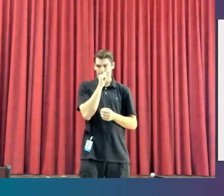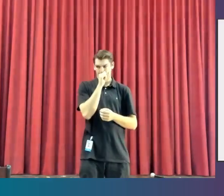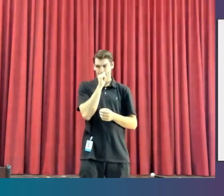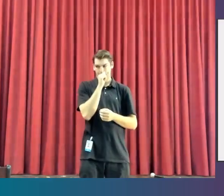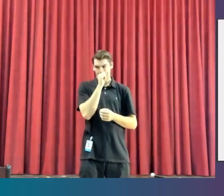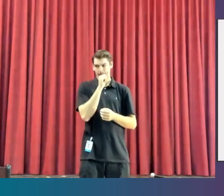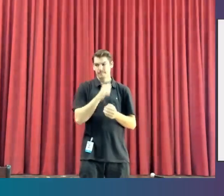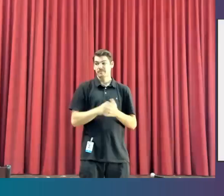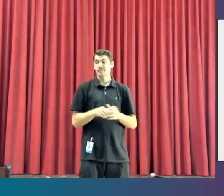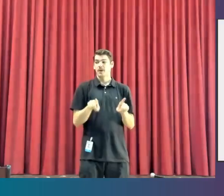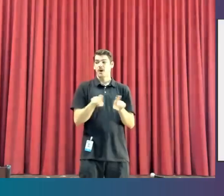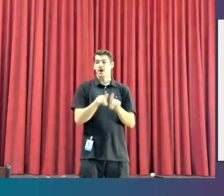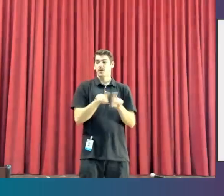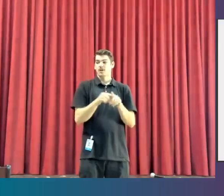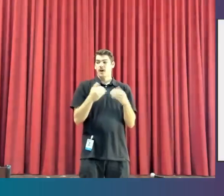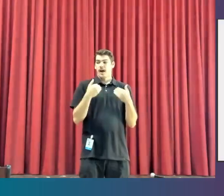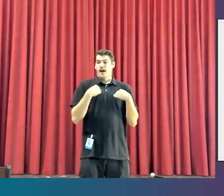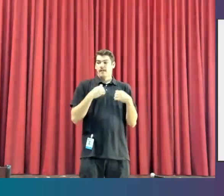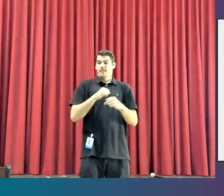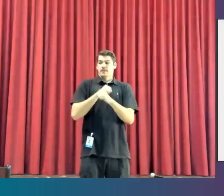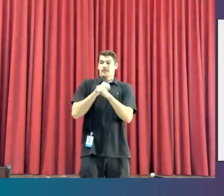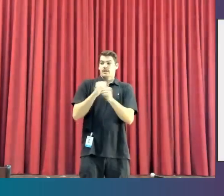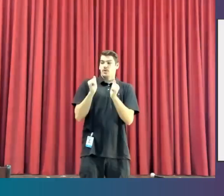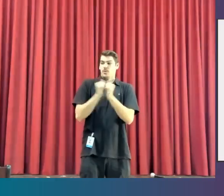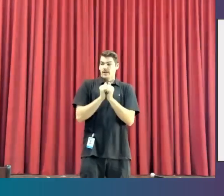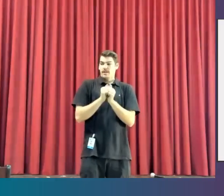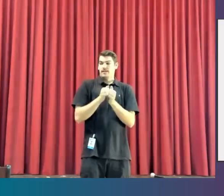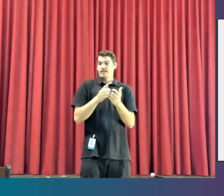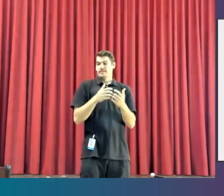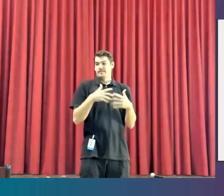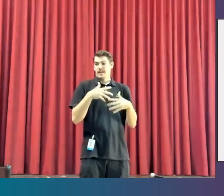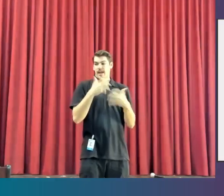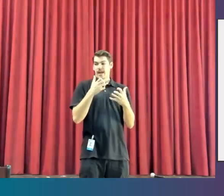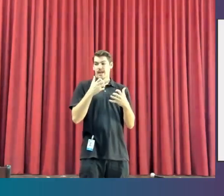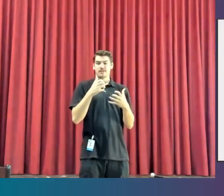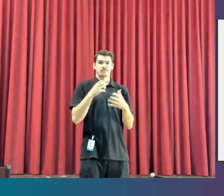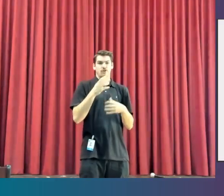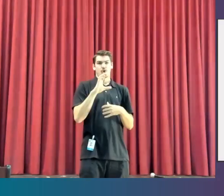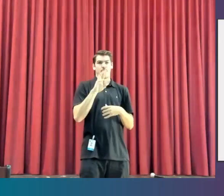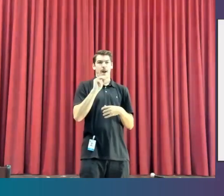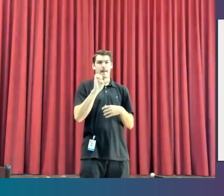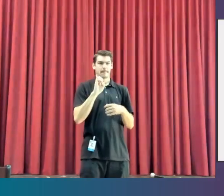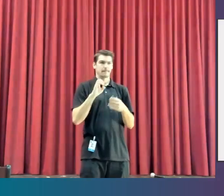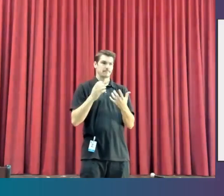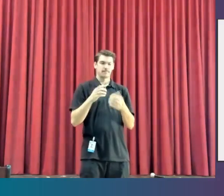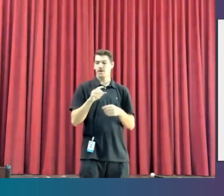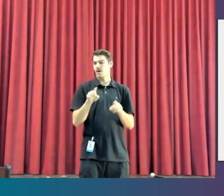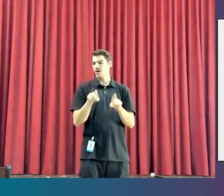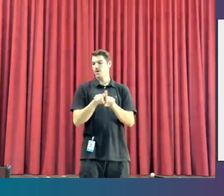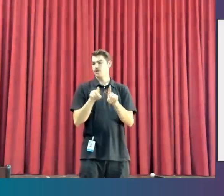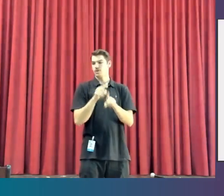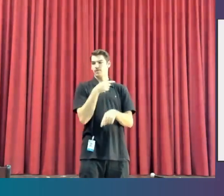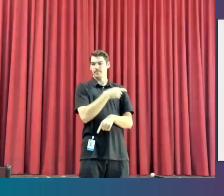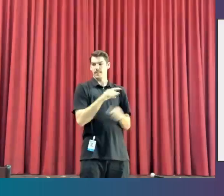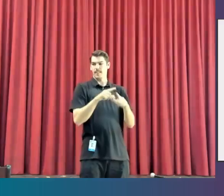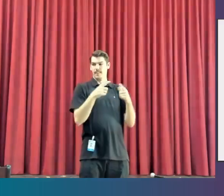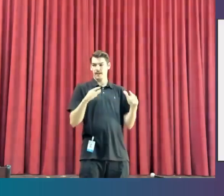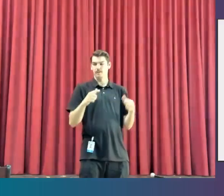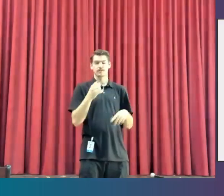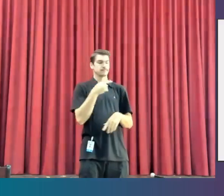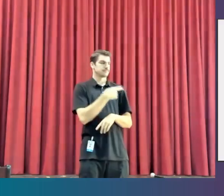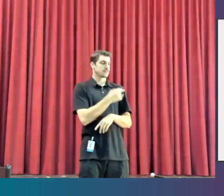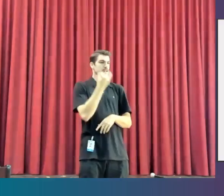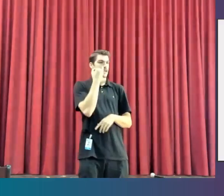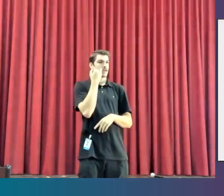We also have protections against hate crimes, and this last one on primary language essentially says that if